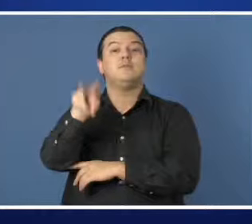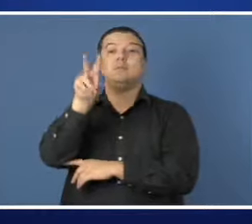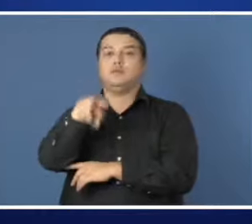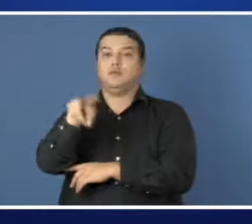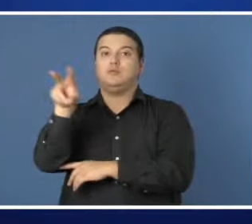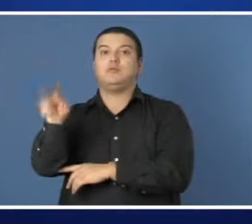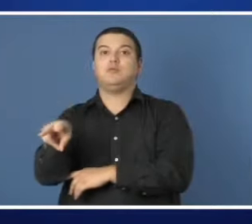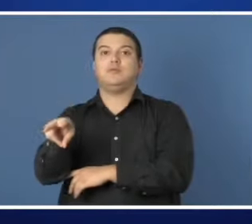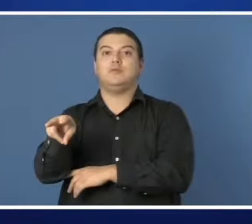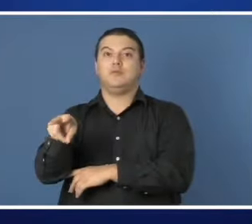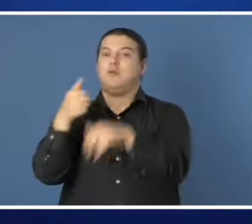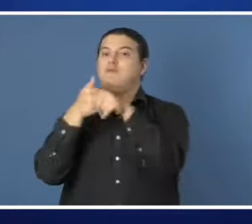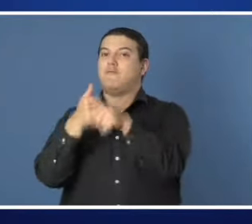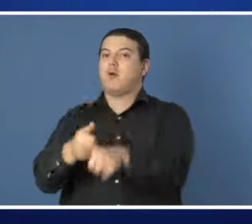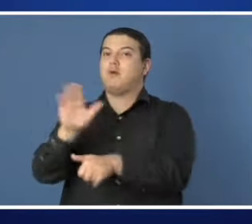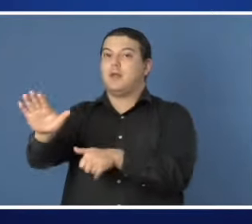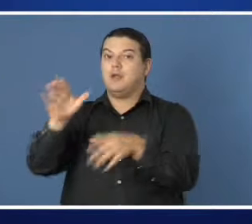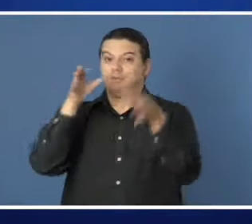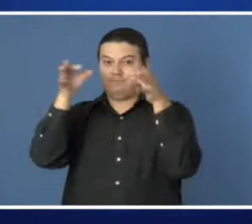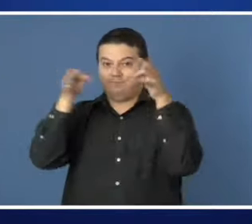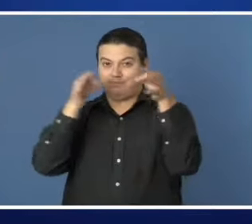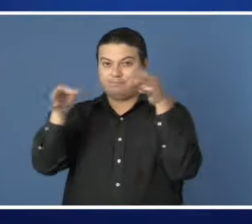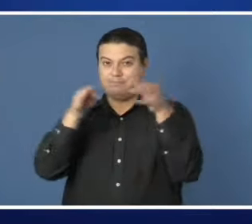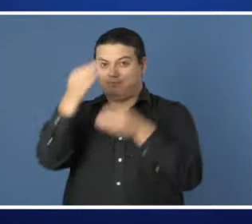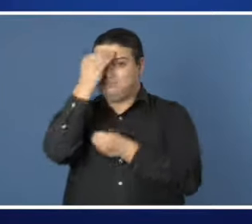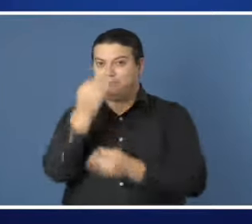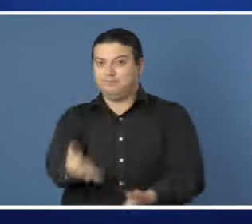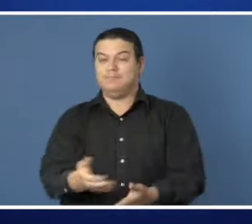Follow the Poison Control Center's instructions.